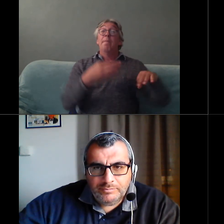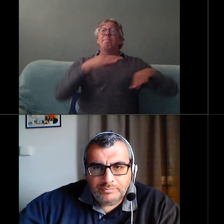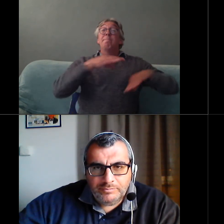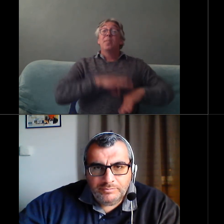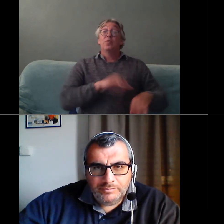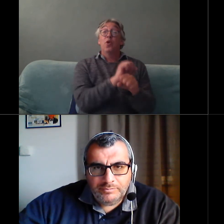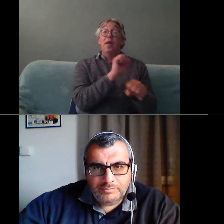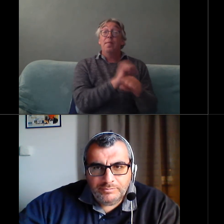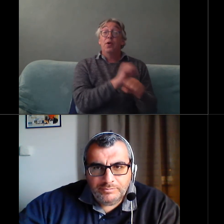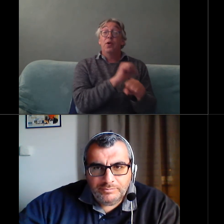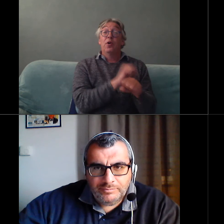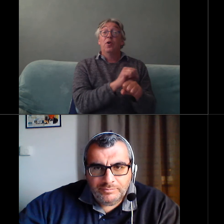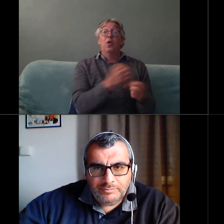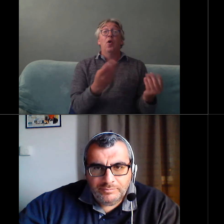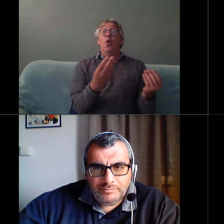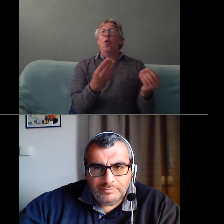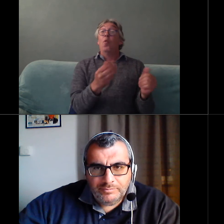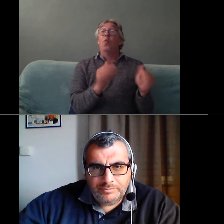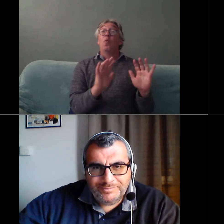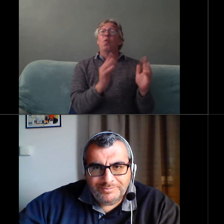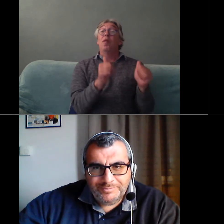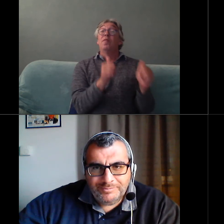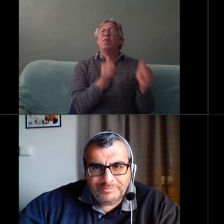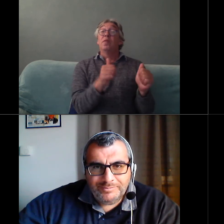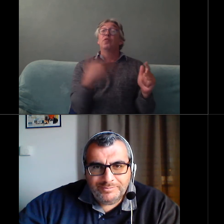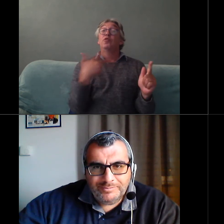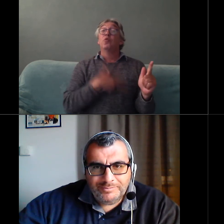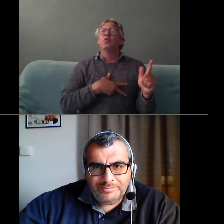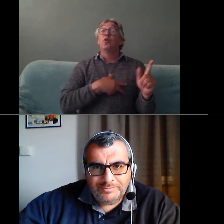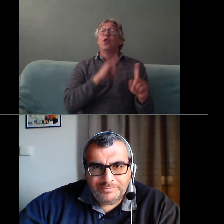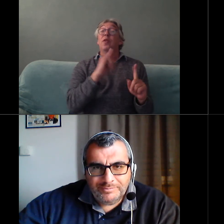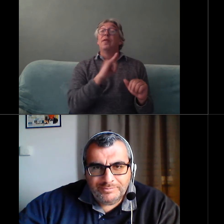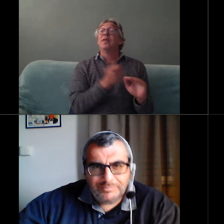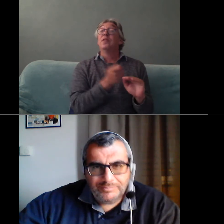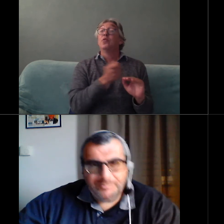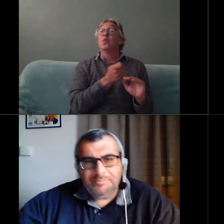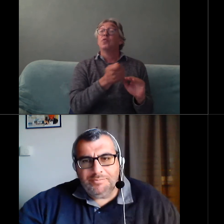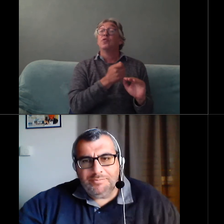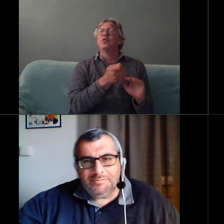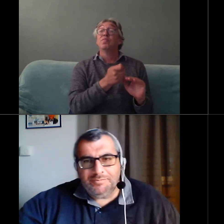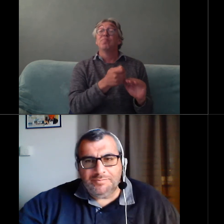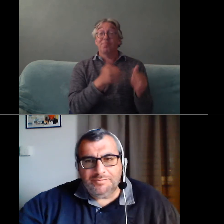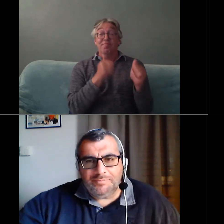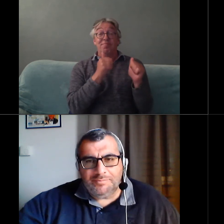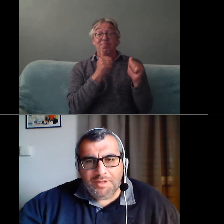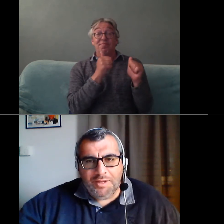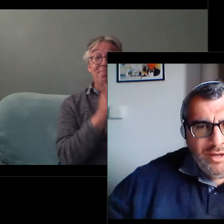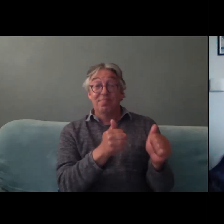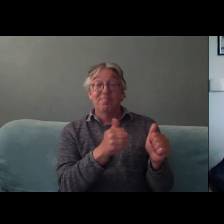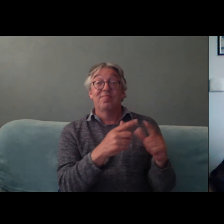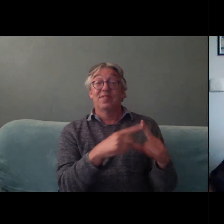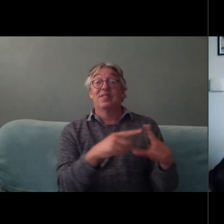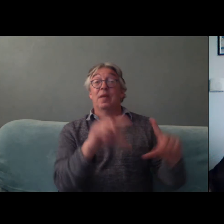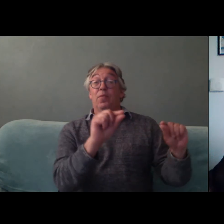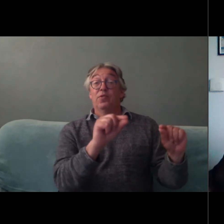Welfare and Social Insurance in Cyprus. So, Konstantinos, the floor is yours.